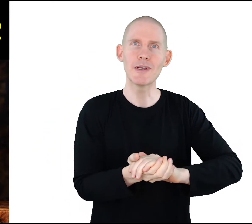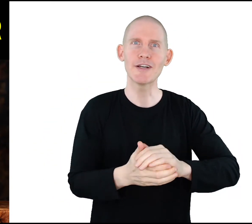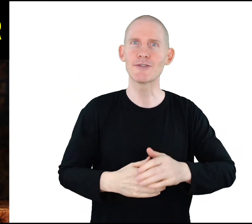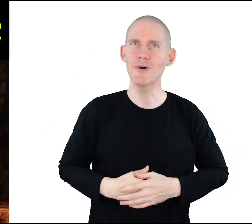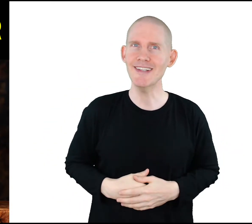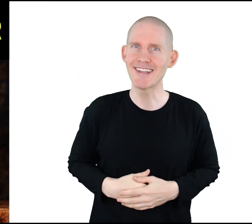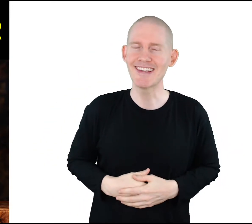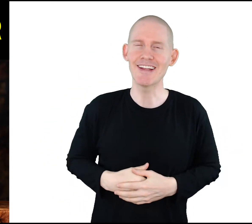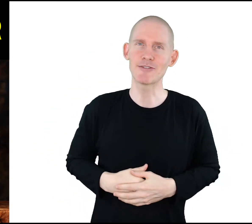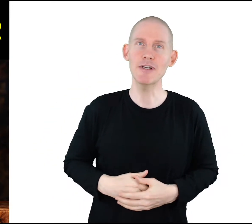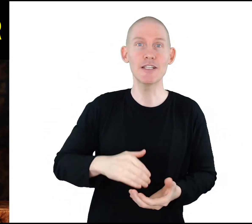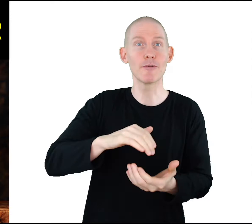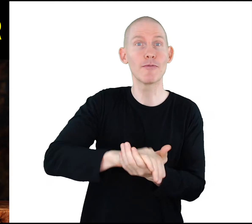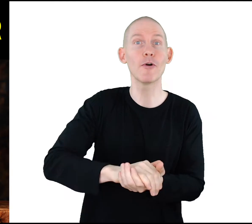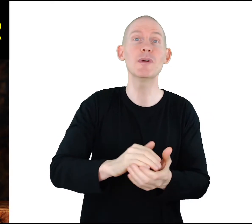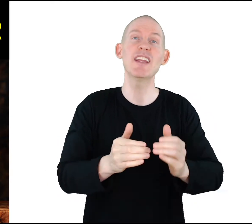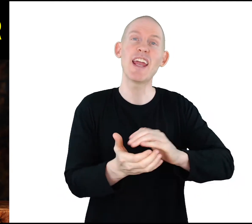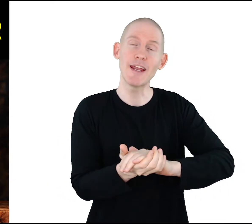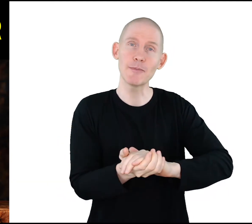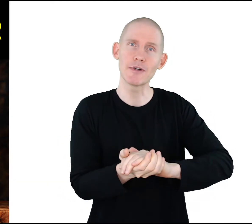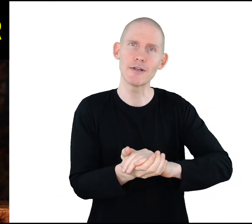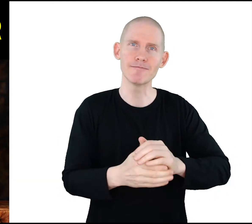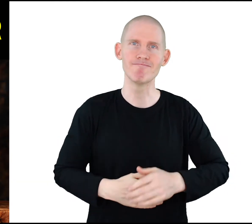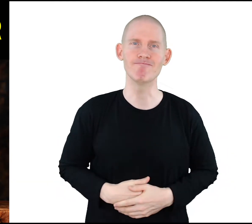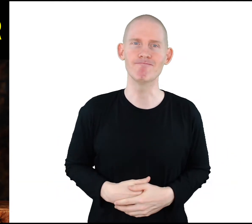because what? That's right, you're forming the hamburger.